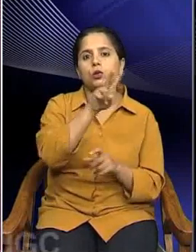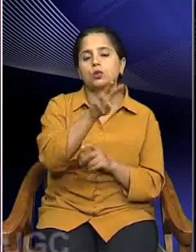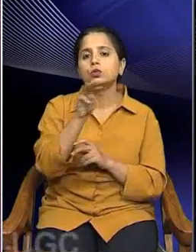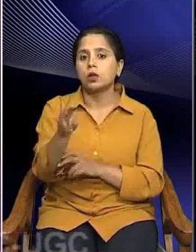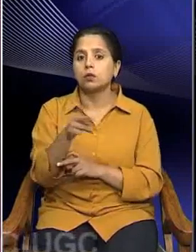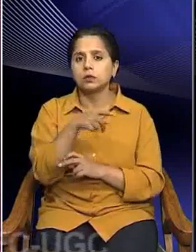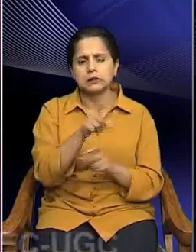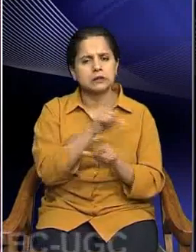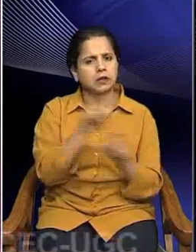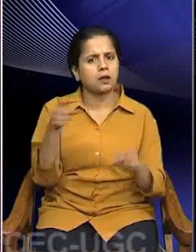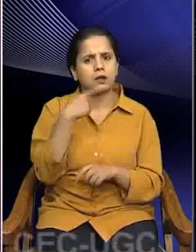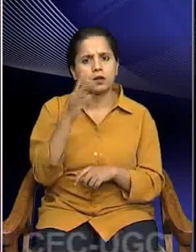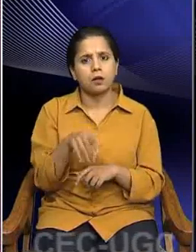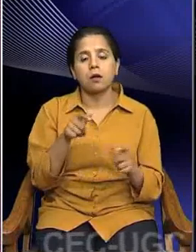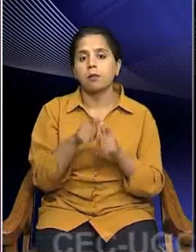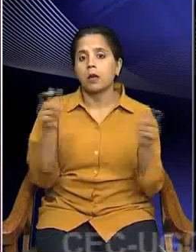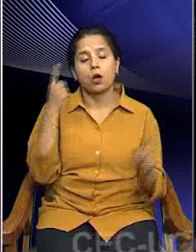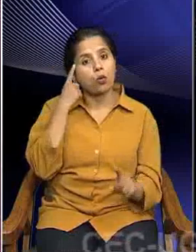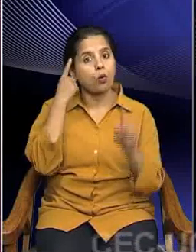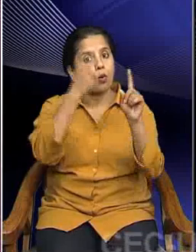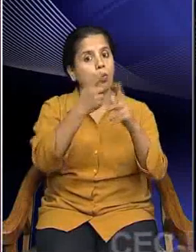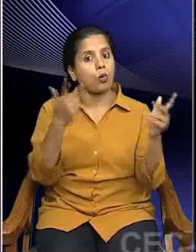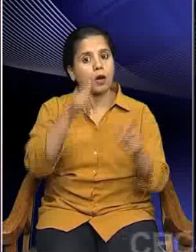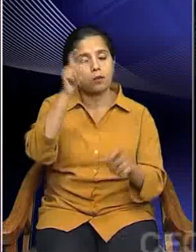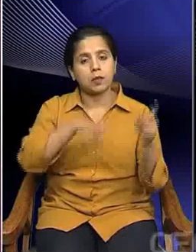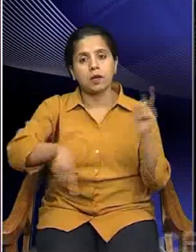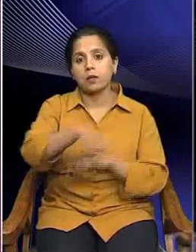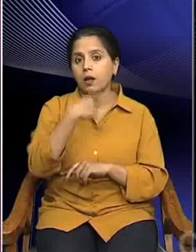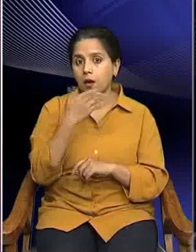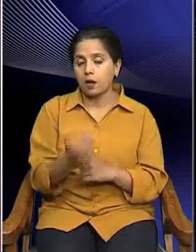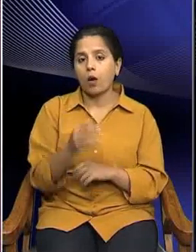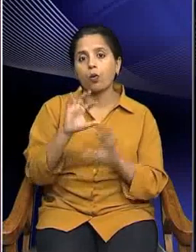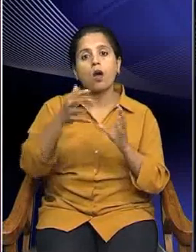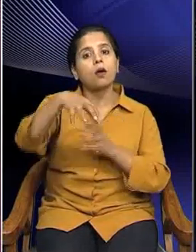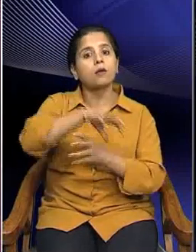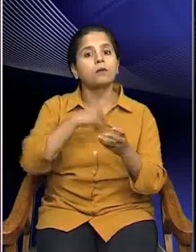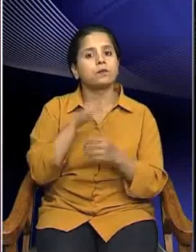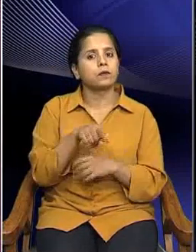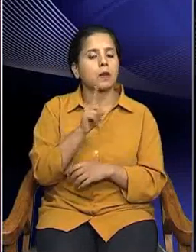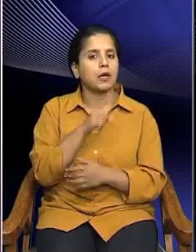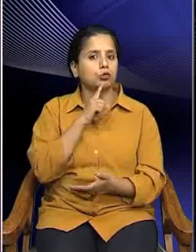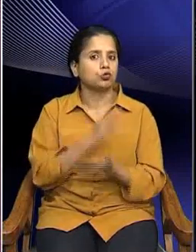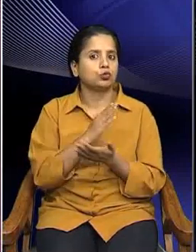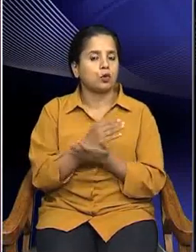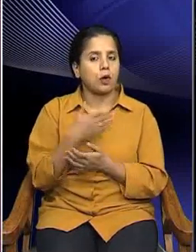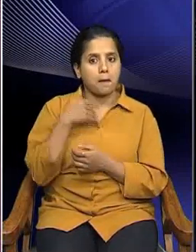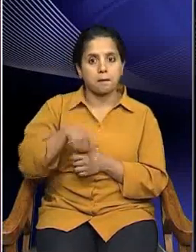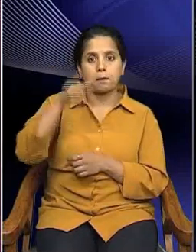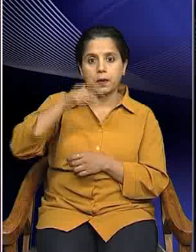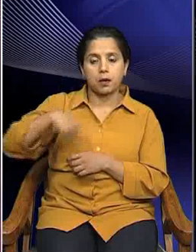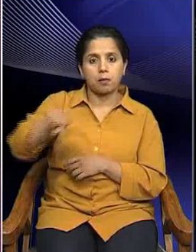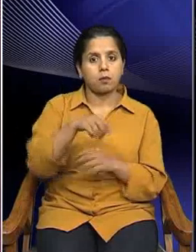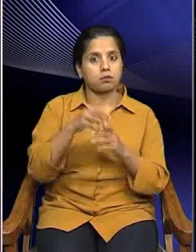clearly states that the larger goal of the population in this country is make sure that our population